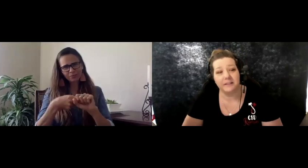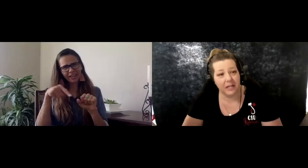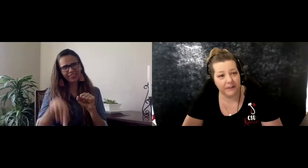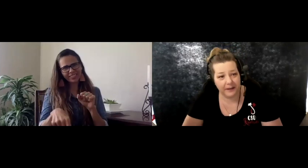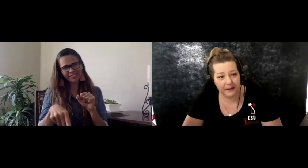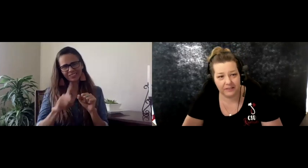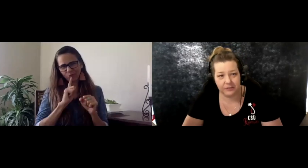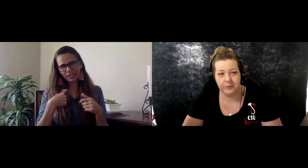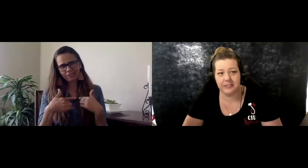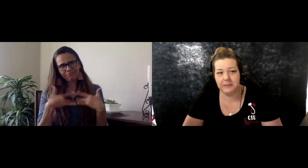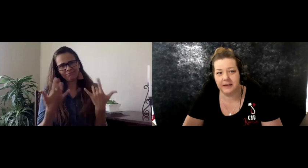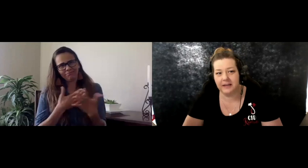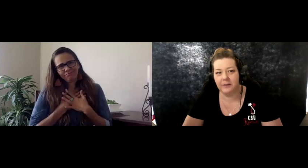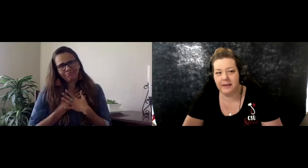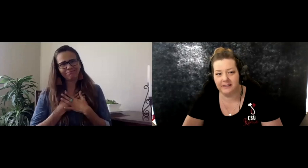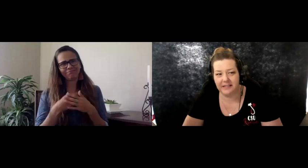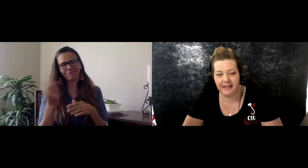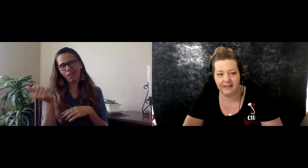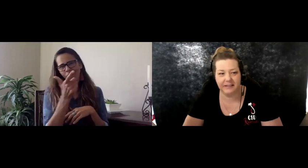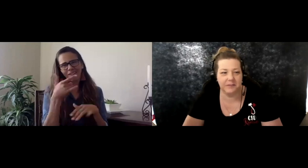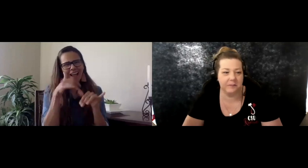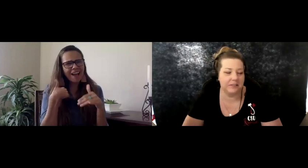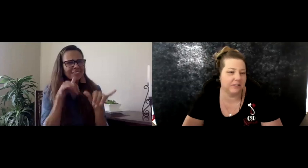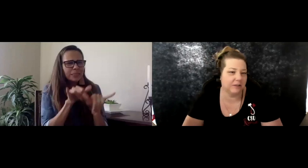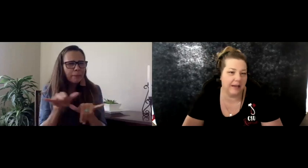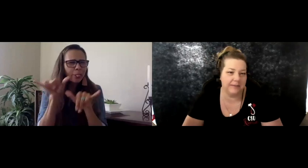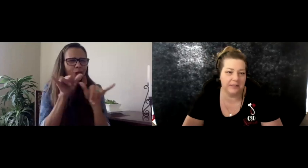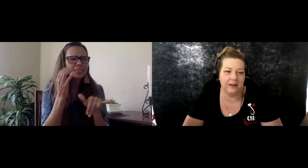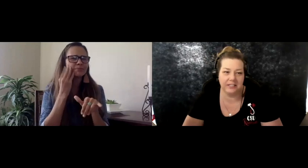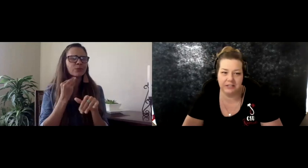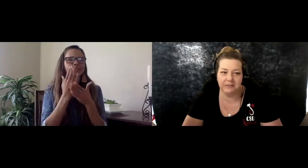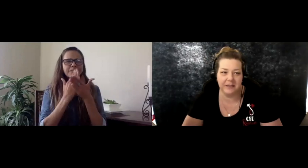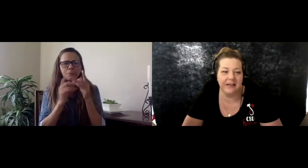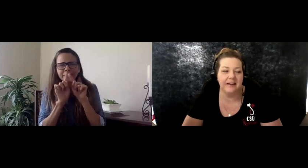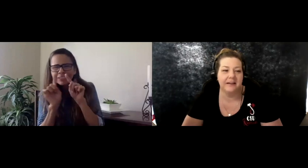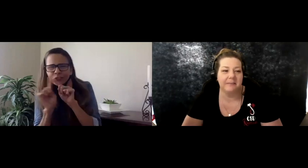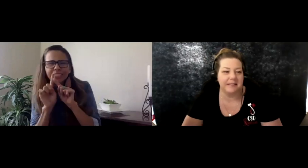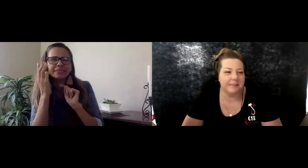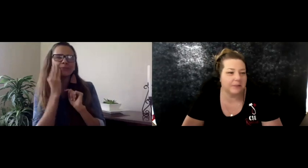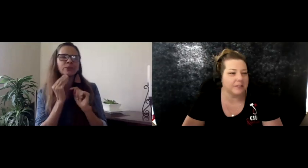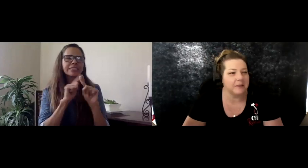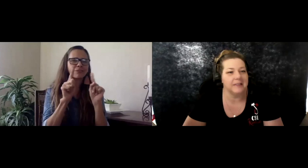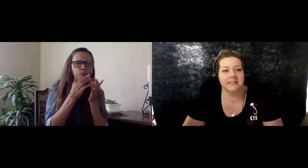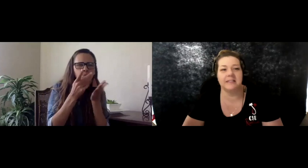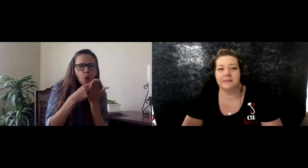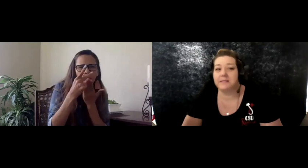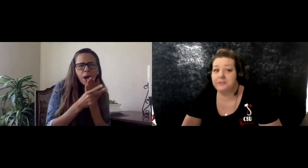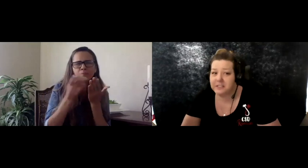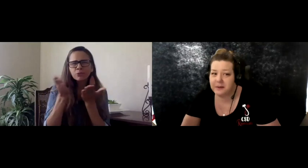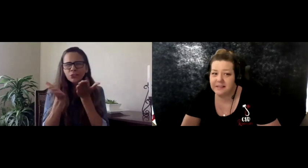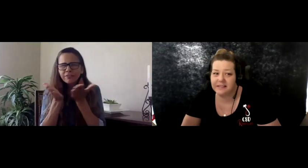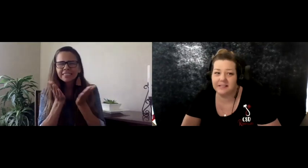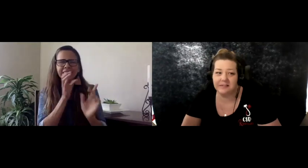Thank you to all of our parents who participated in our panel today. This has been just absolutely heart-touching for me. Many similar experiences, some